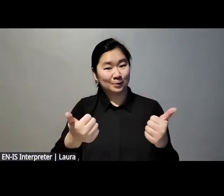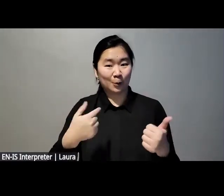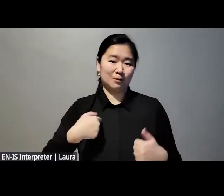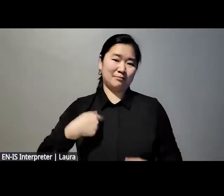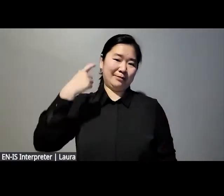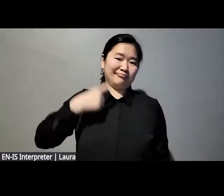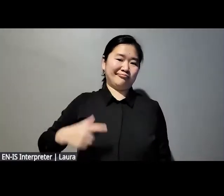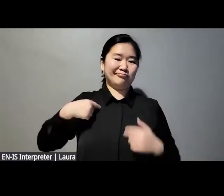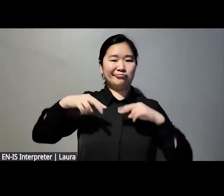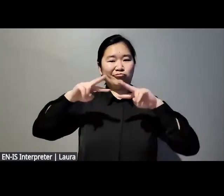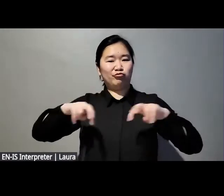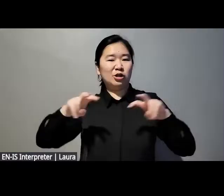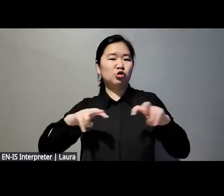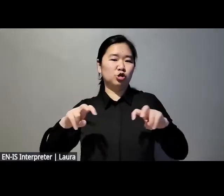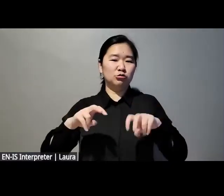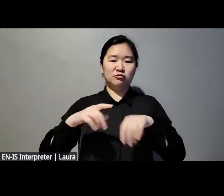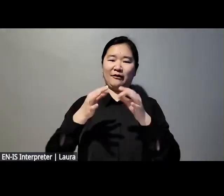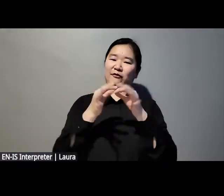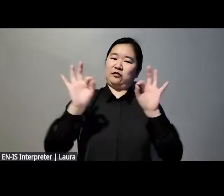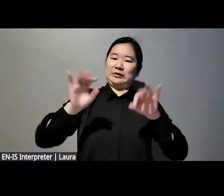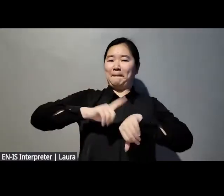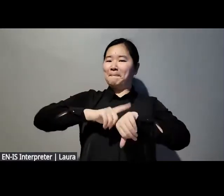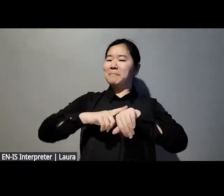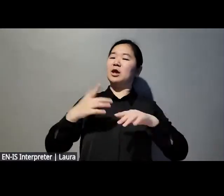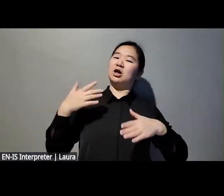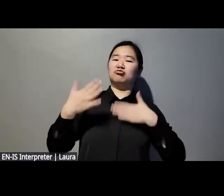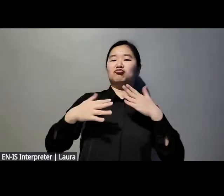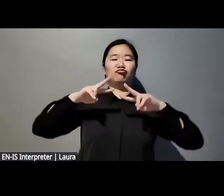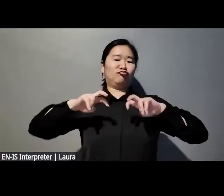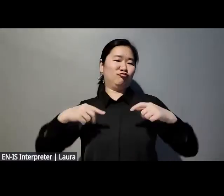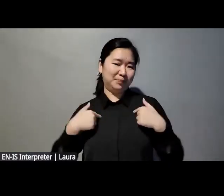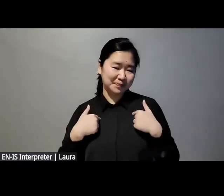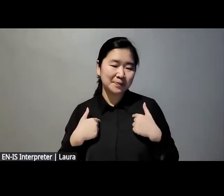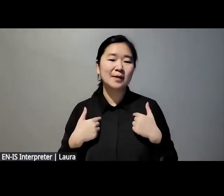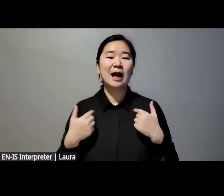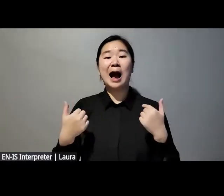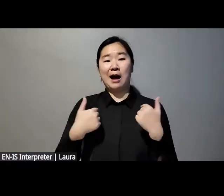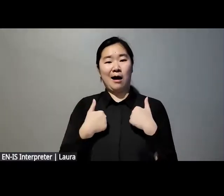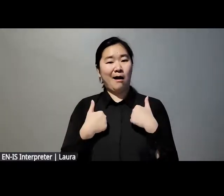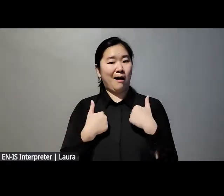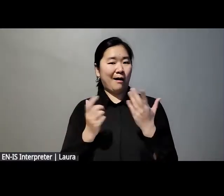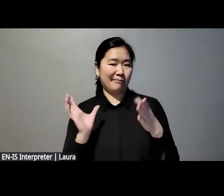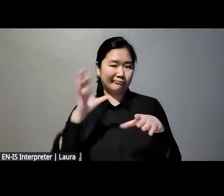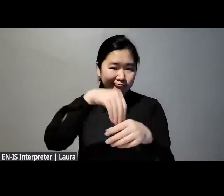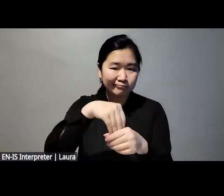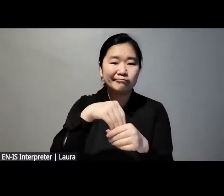myths, taboos, barriers, and one's own feeling.